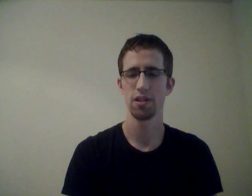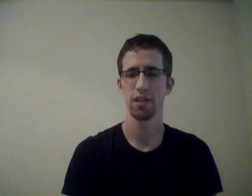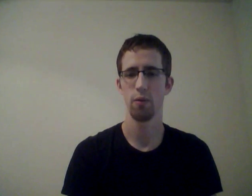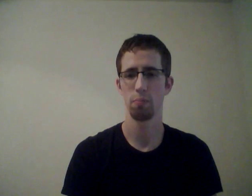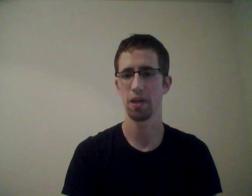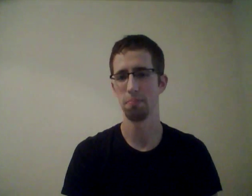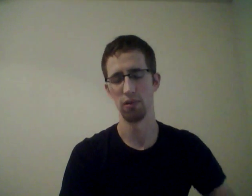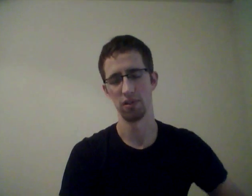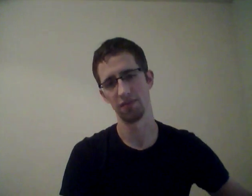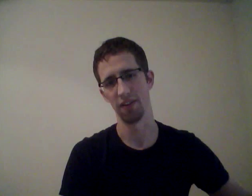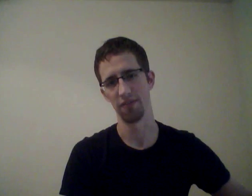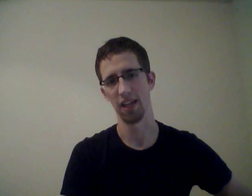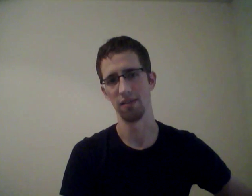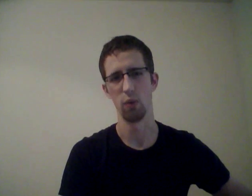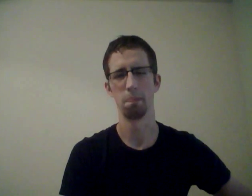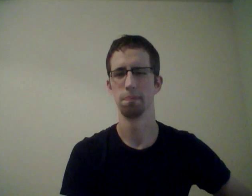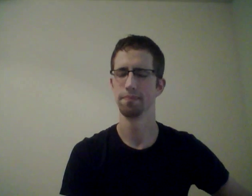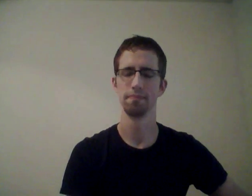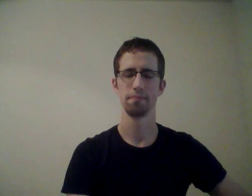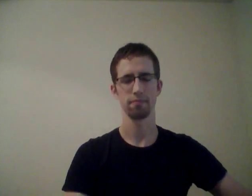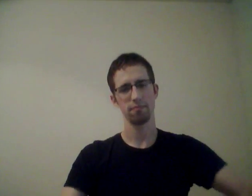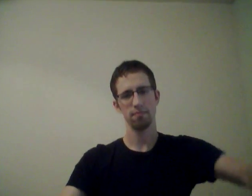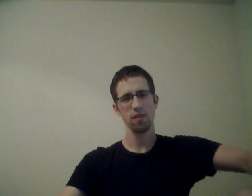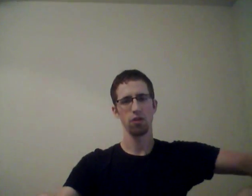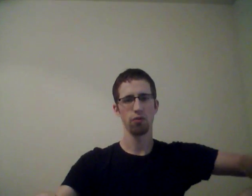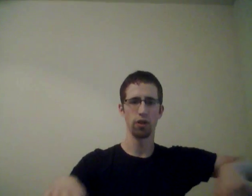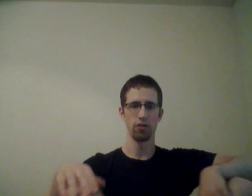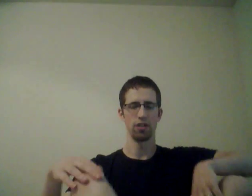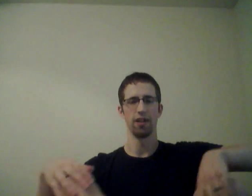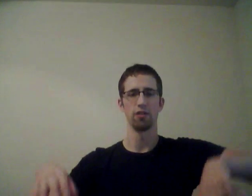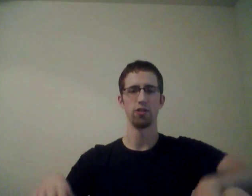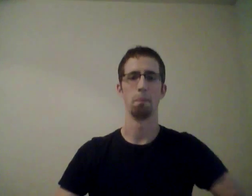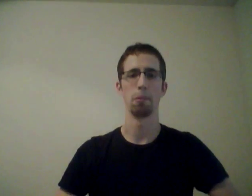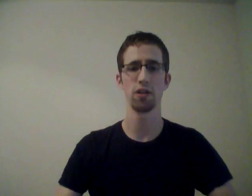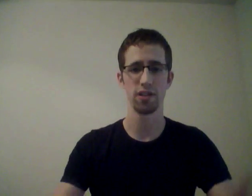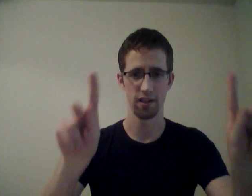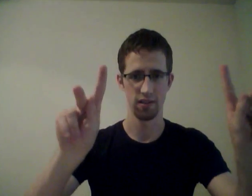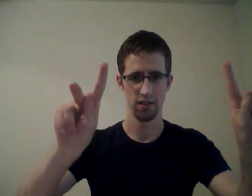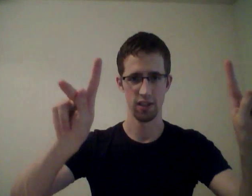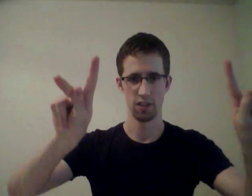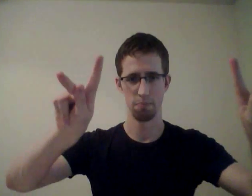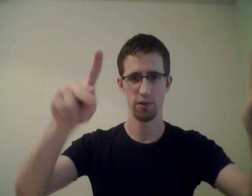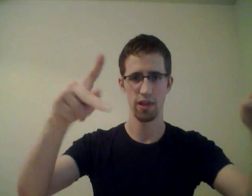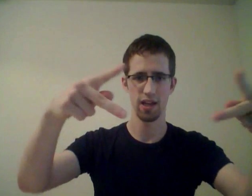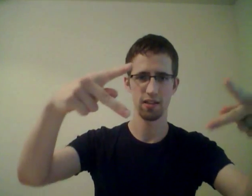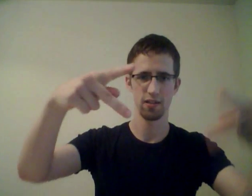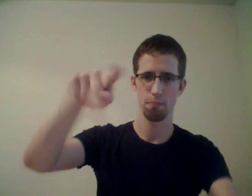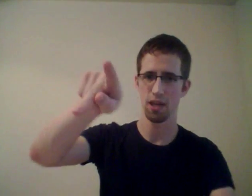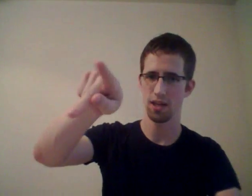Person or people is 15. Well, throwing those together. So person is both hands